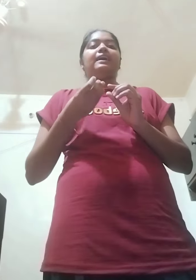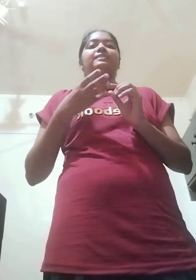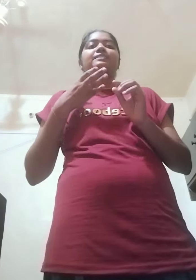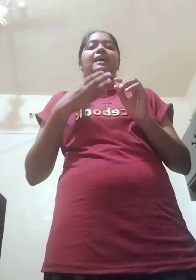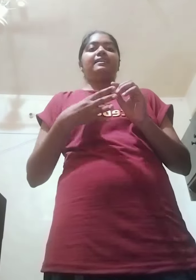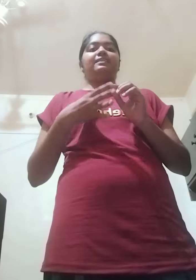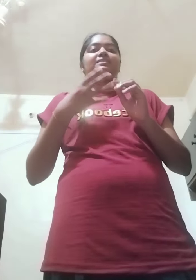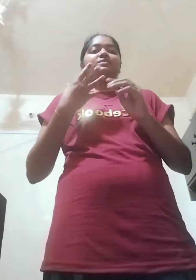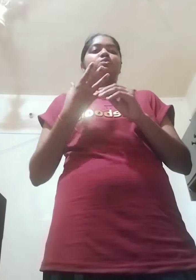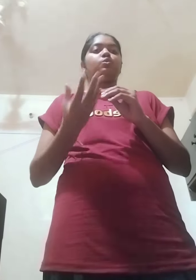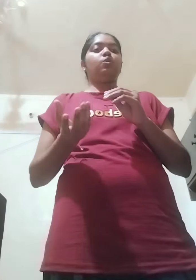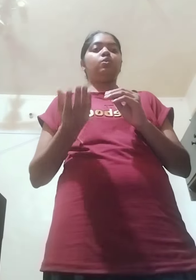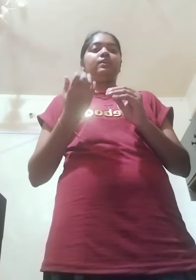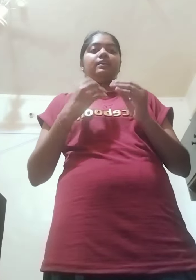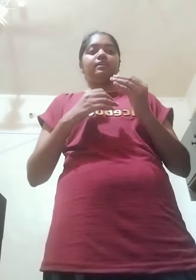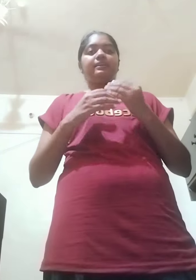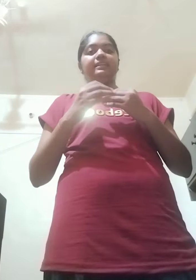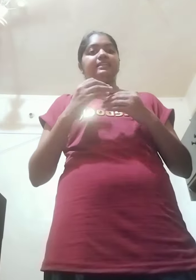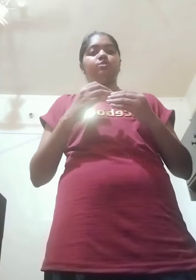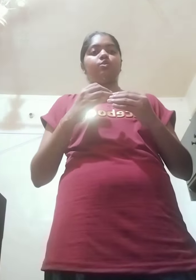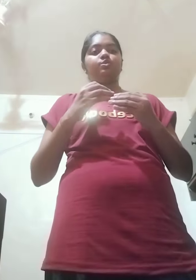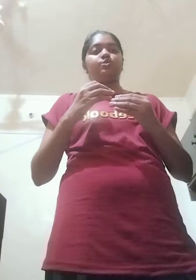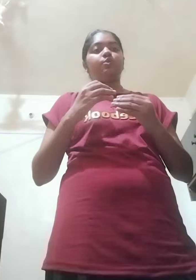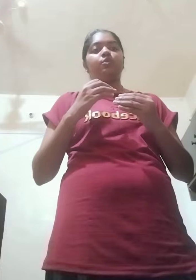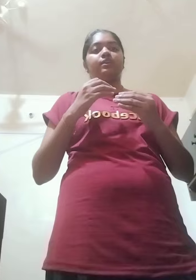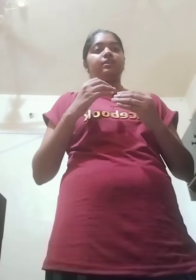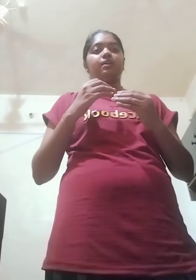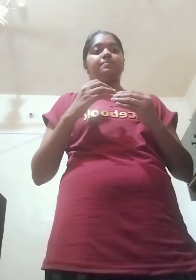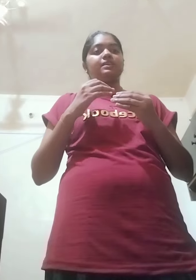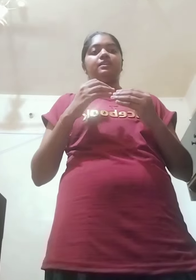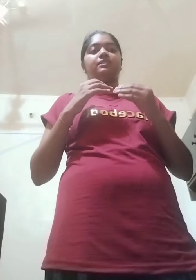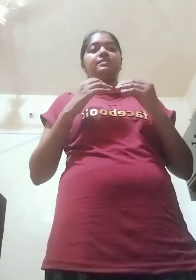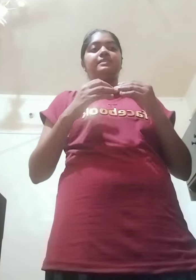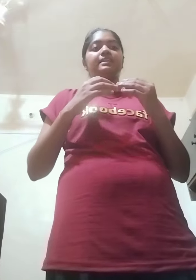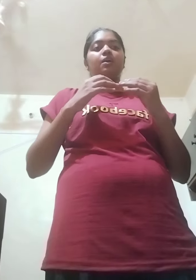character array, so it is also comes under the string out of